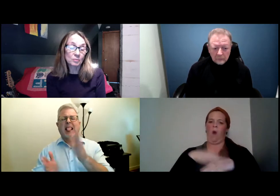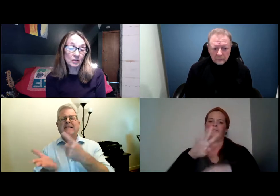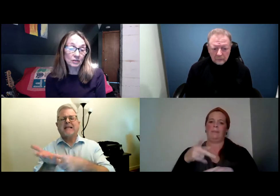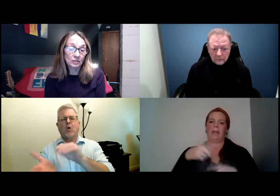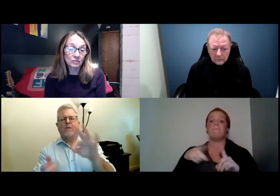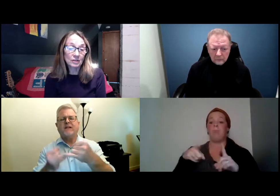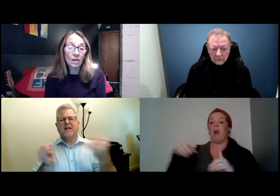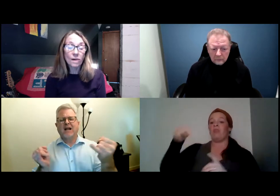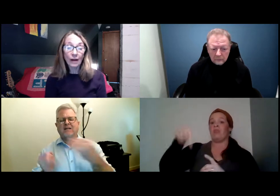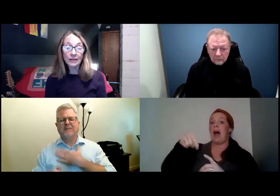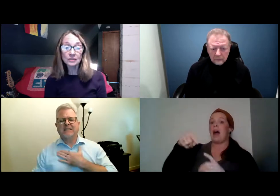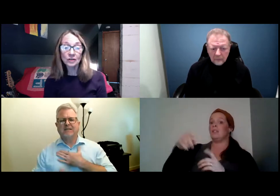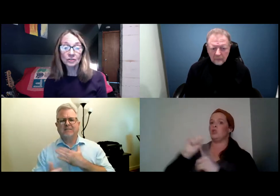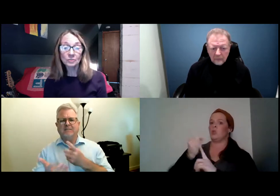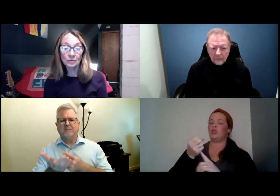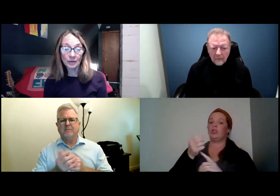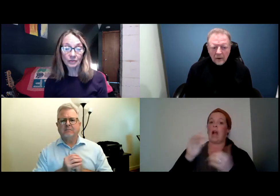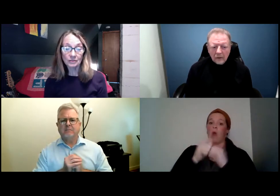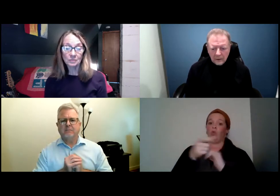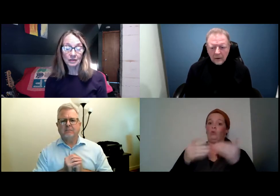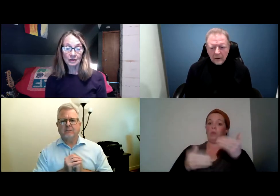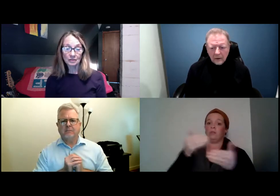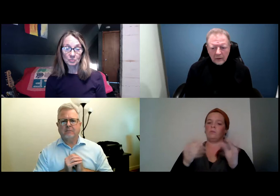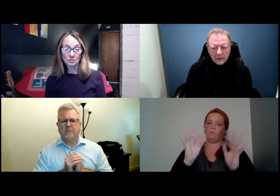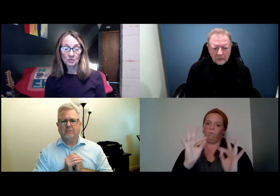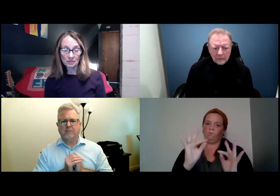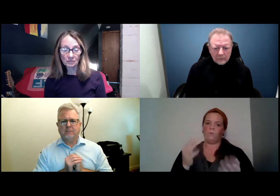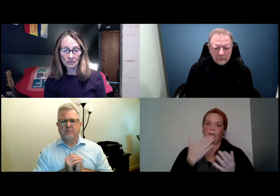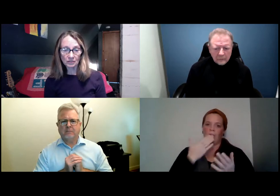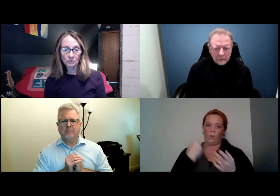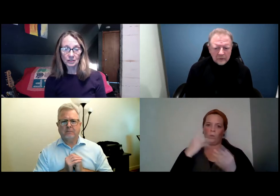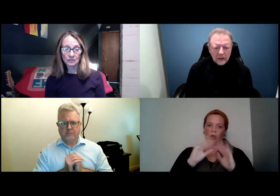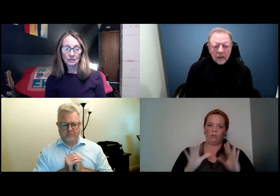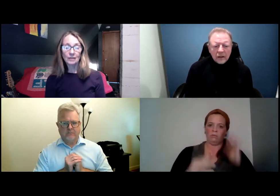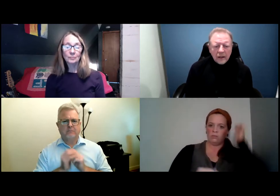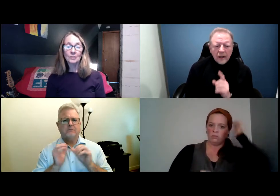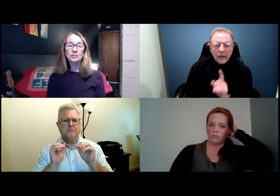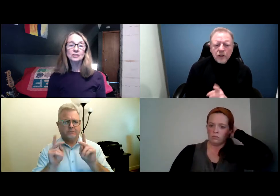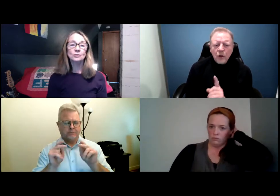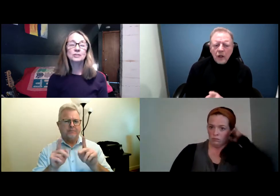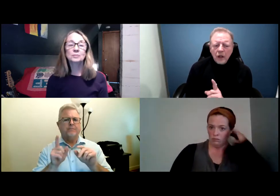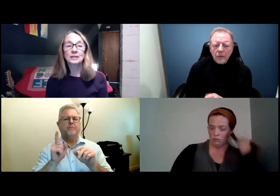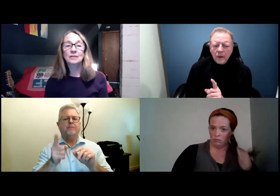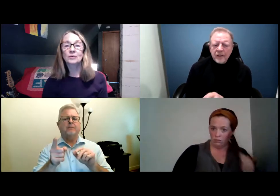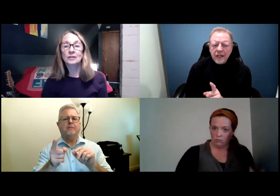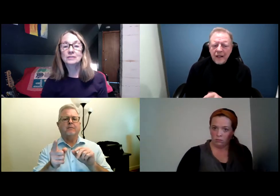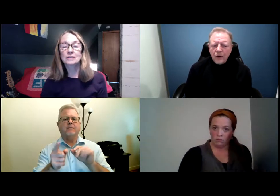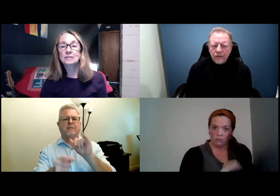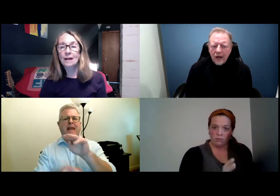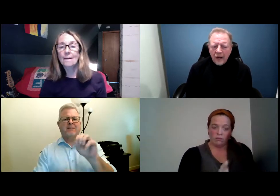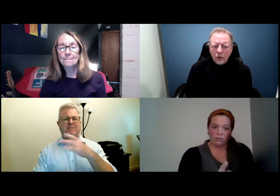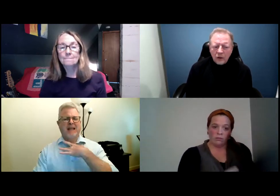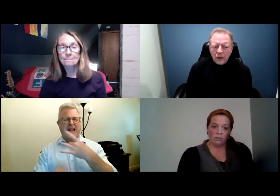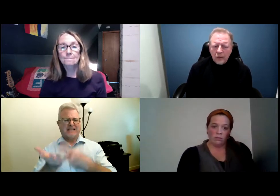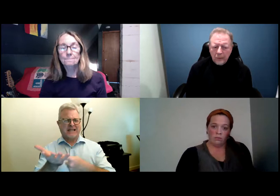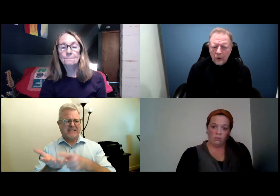from another country. I can talk to you more about this, Mike, this specific situation. But Yeah, let's talk a little bit. Let's take that offline.